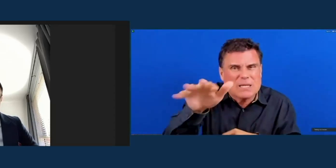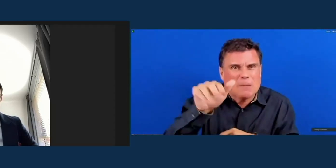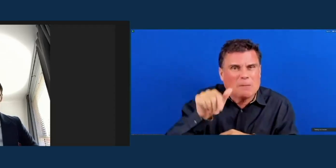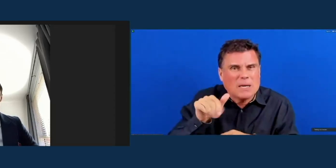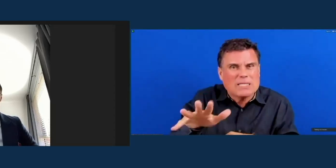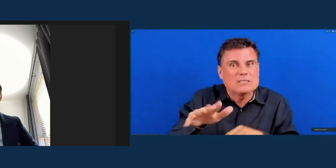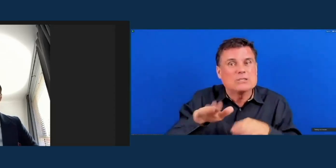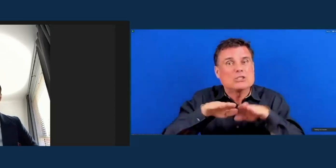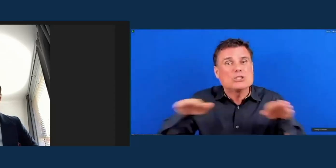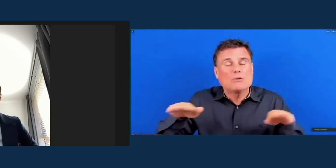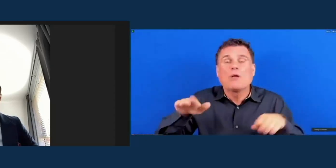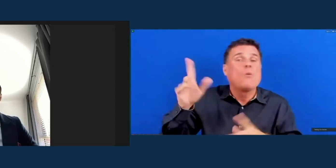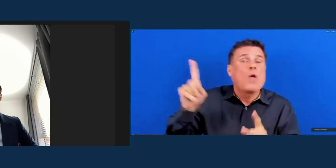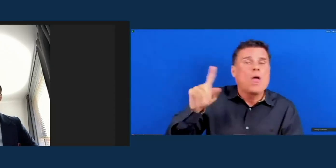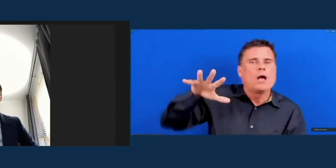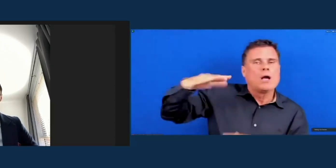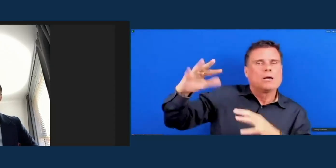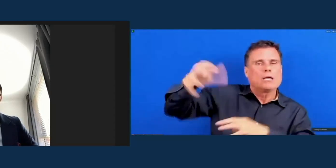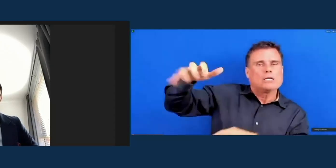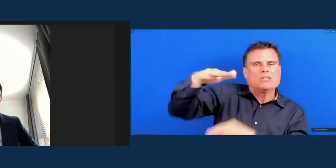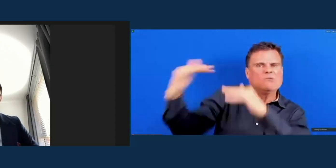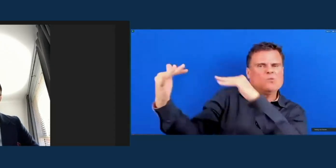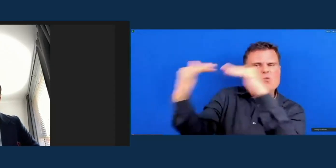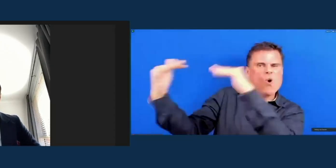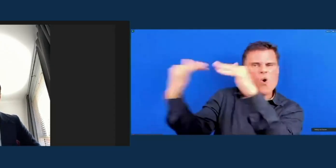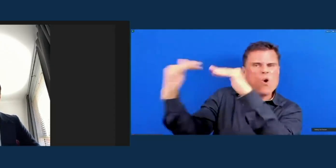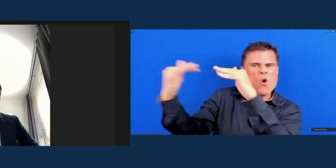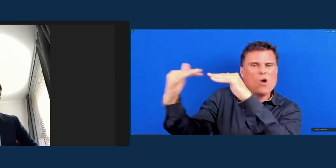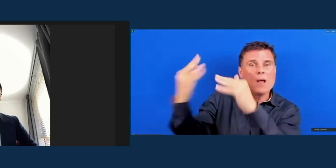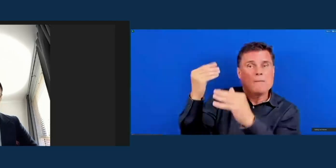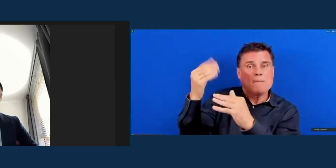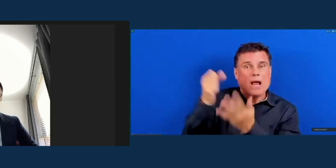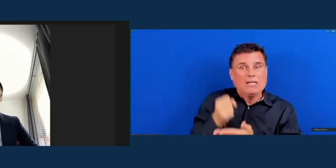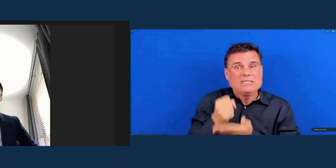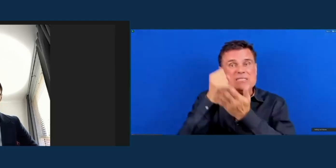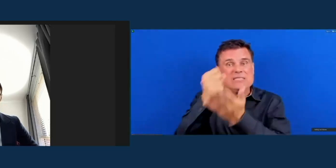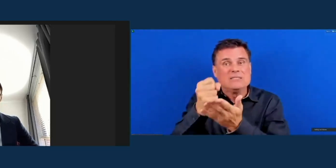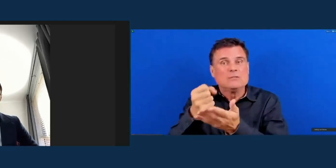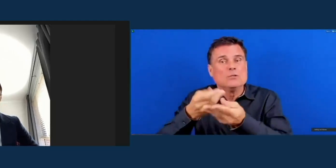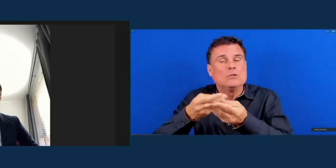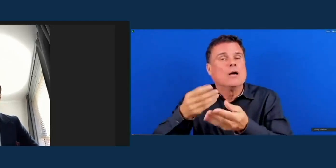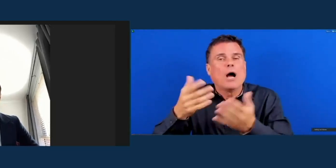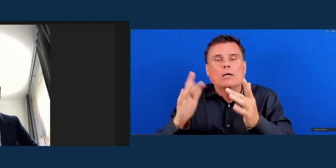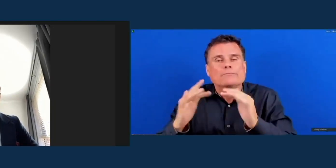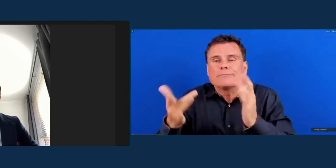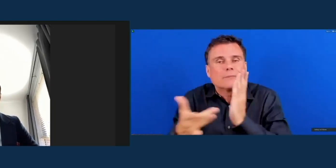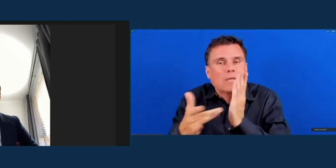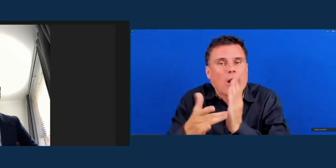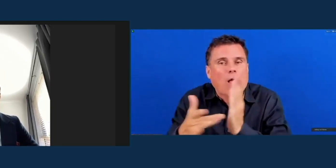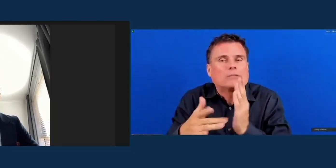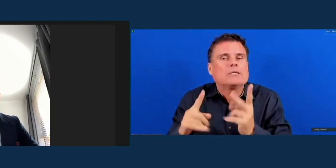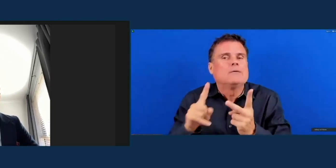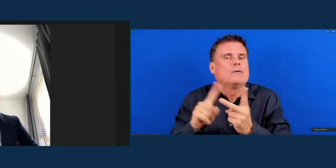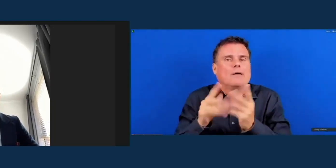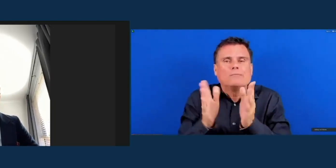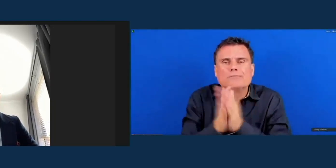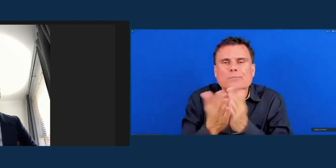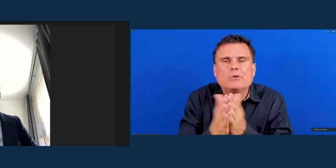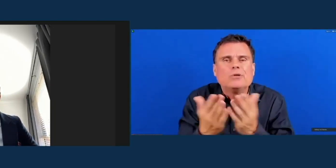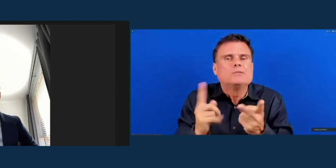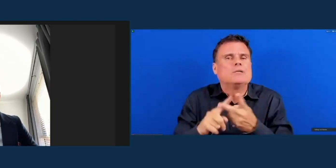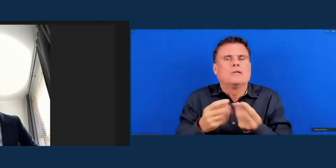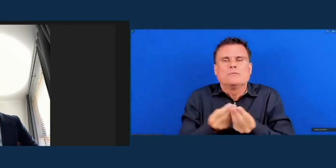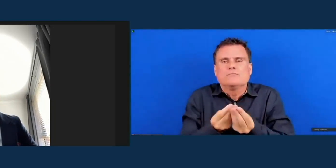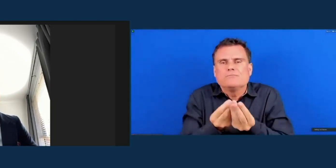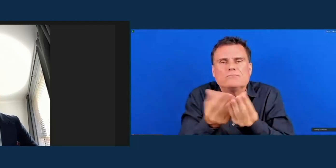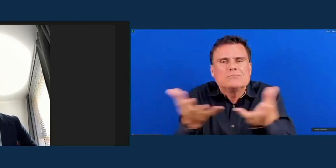apps, software, and research to improve the use of education technology available in emergency settings. Now,